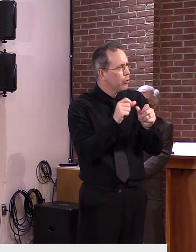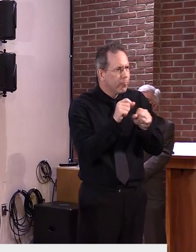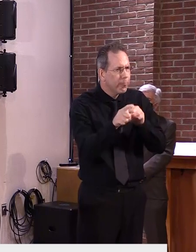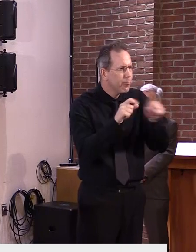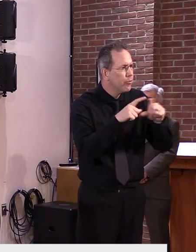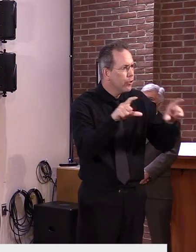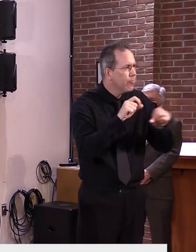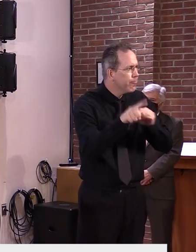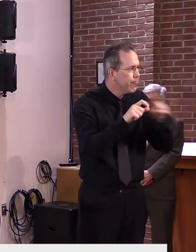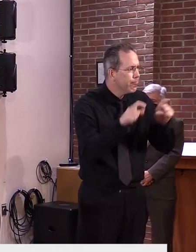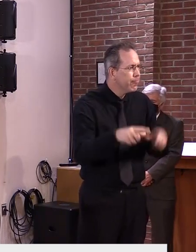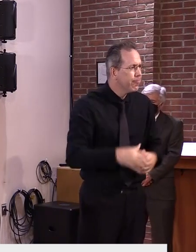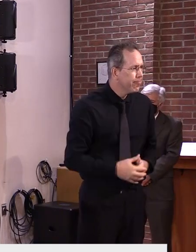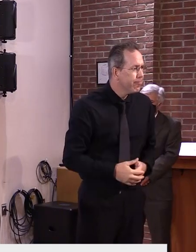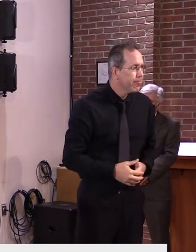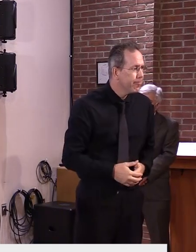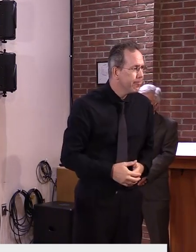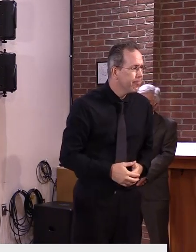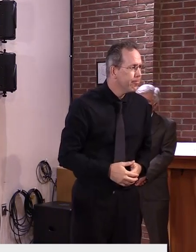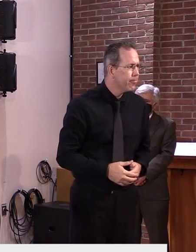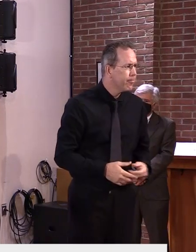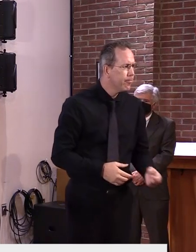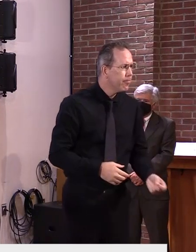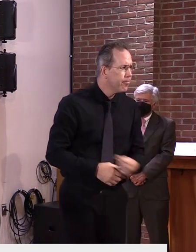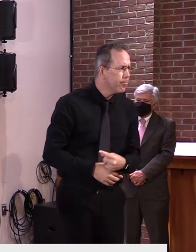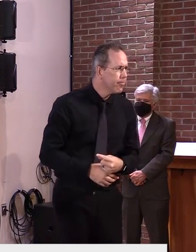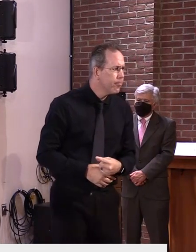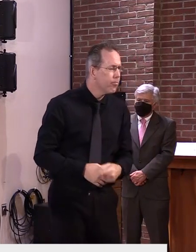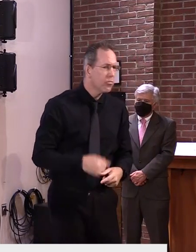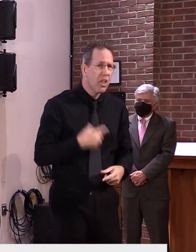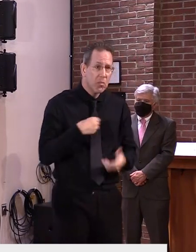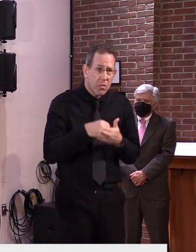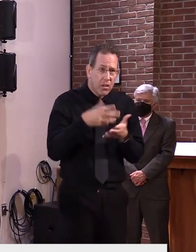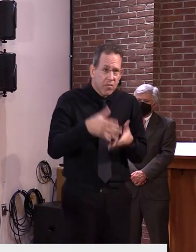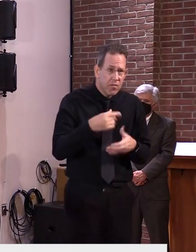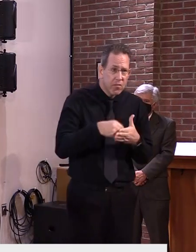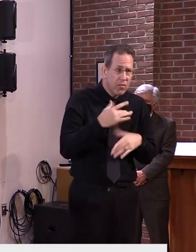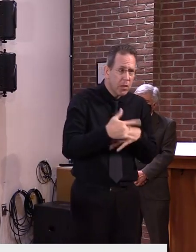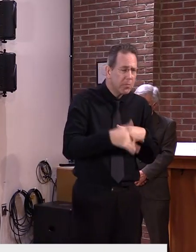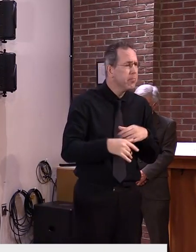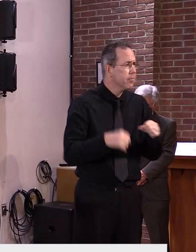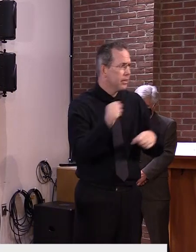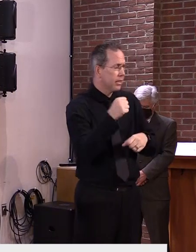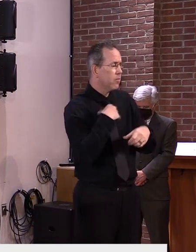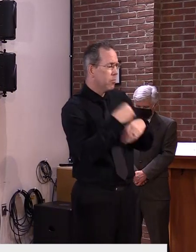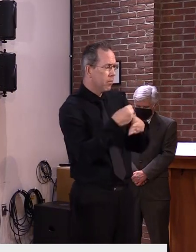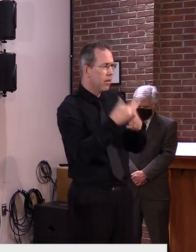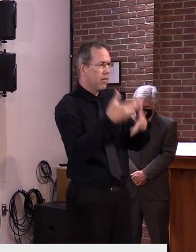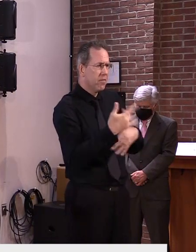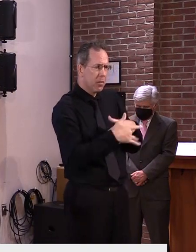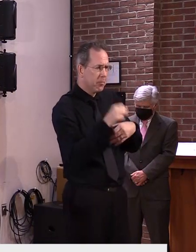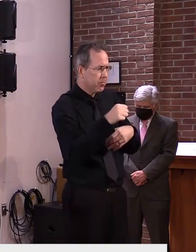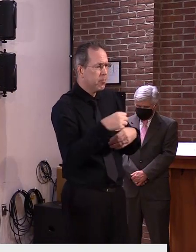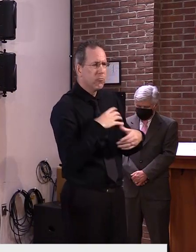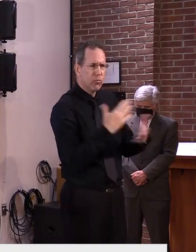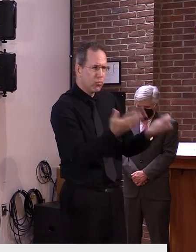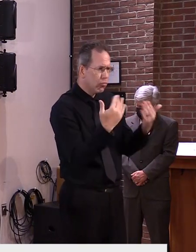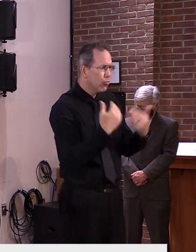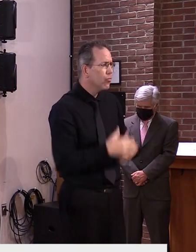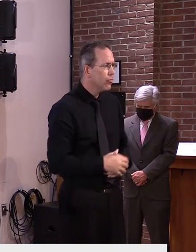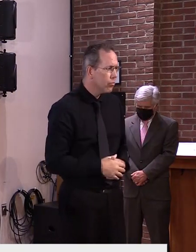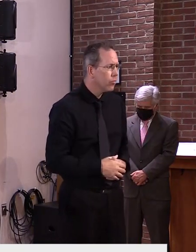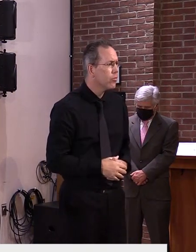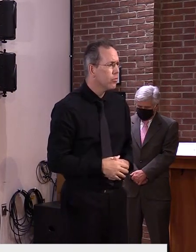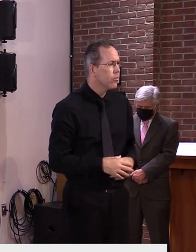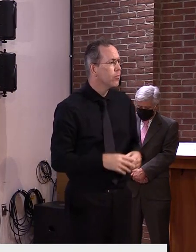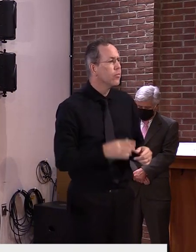that? Is there still money available? Yes, there is still money available, so definitely still apply and get the message out. And it's a great point about